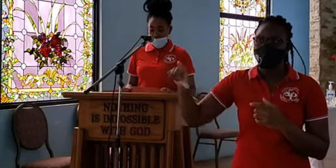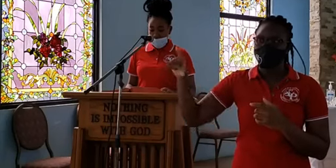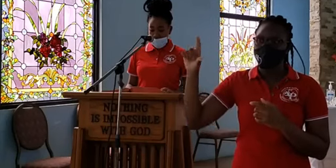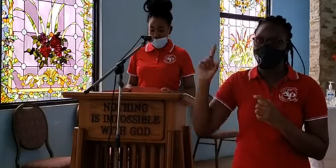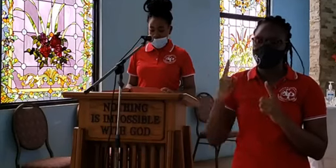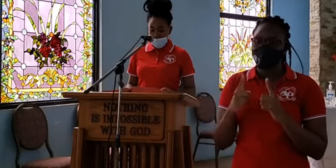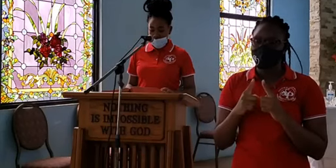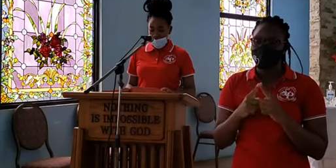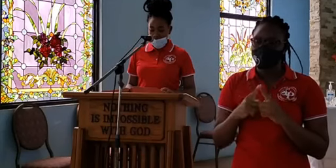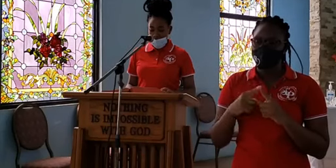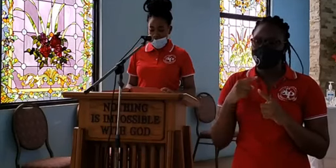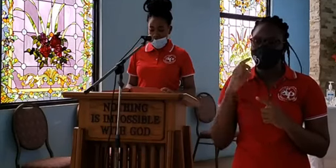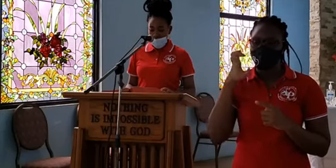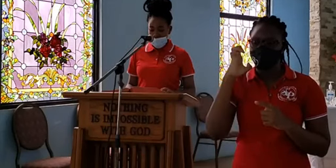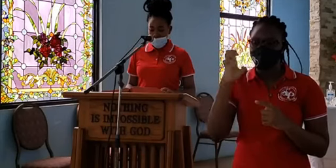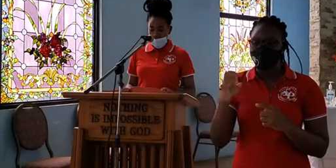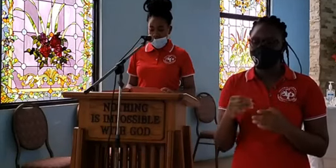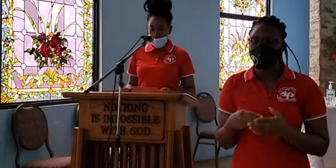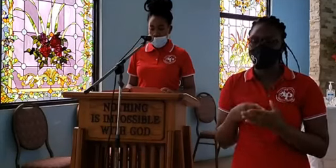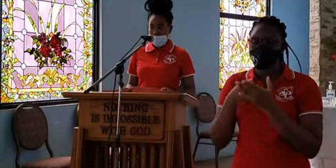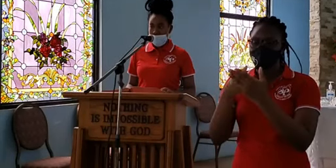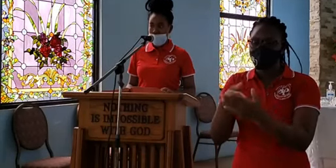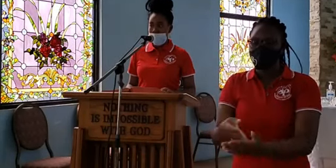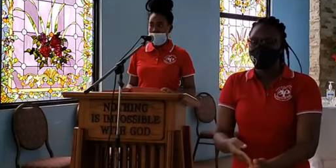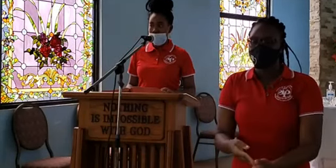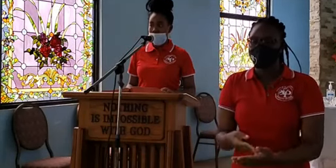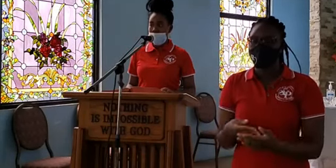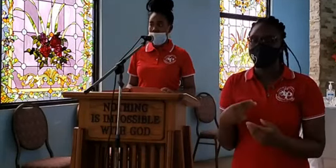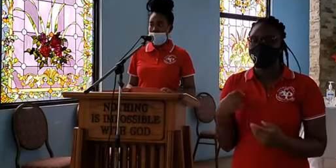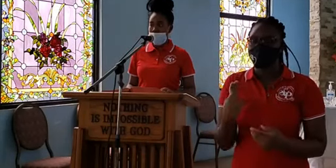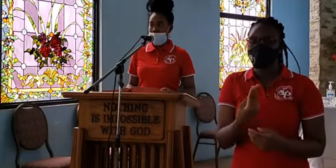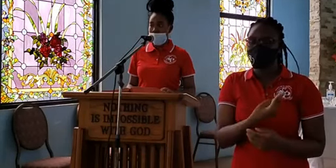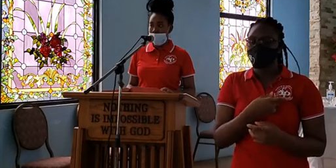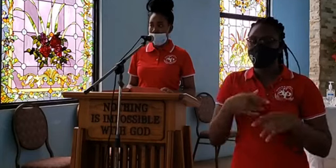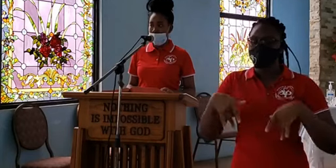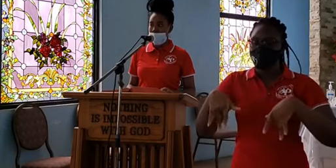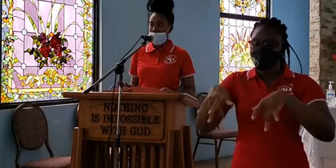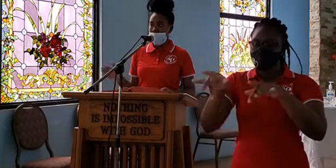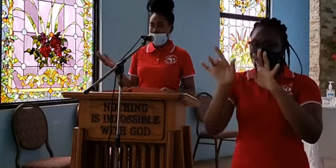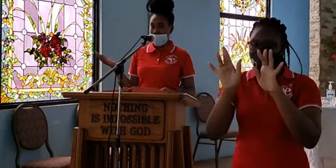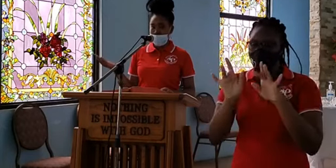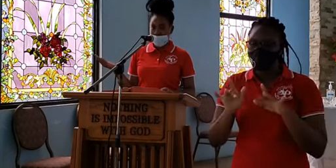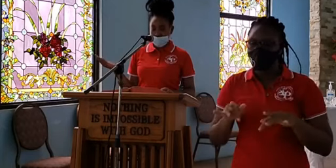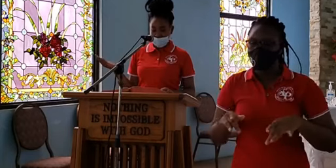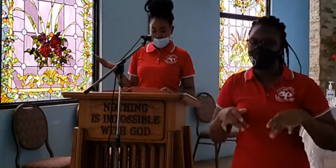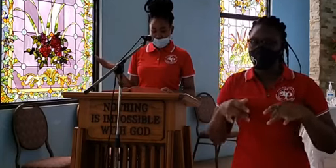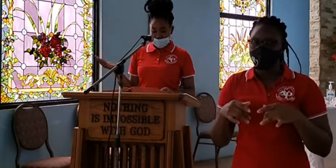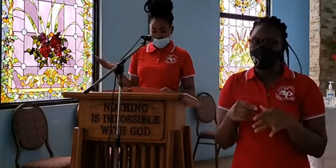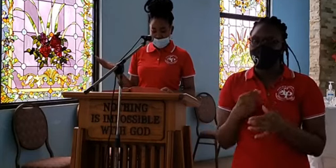Lord, till he shows us his mercy.